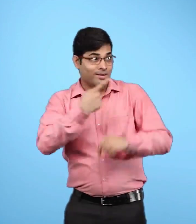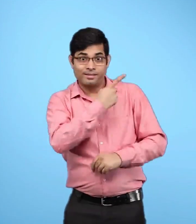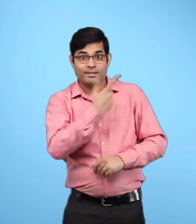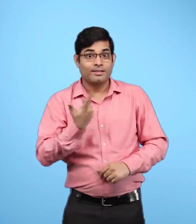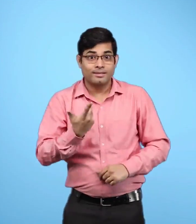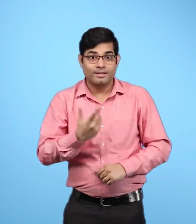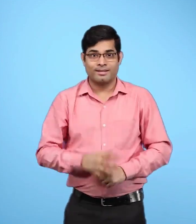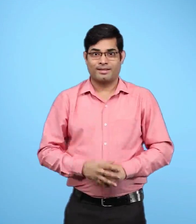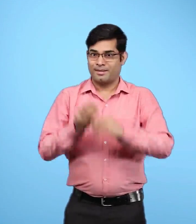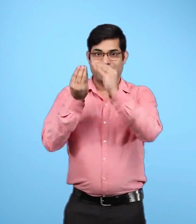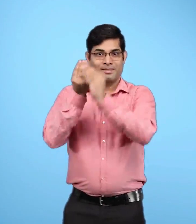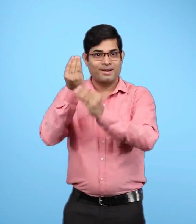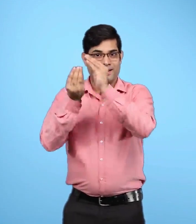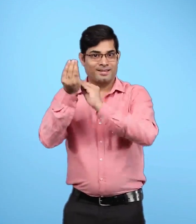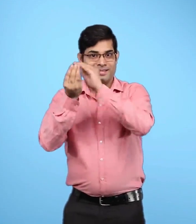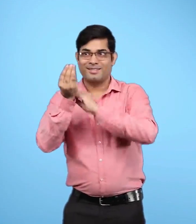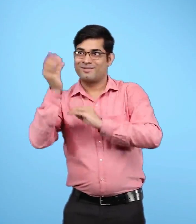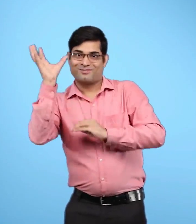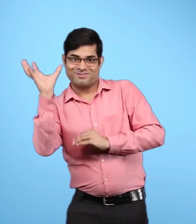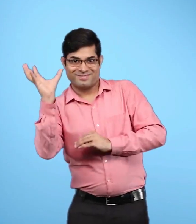has picture of 5 bananas.